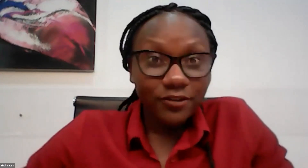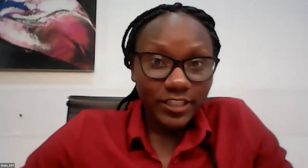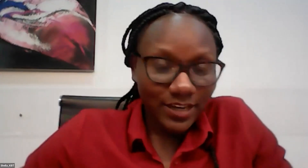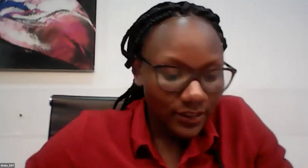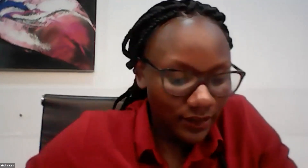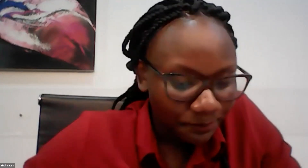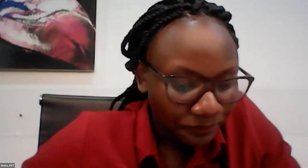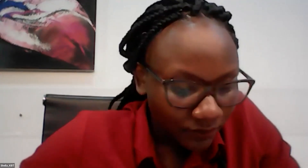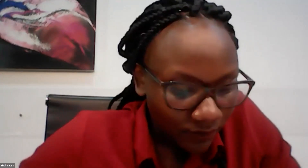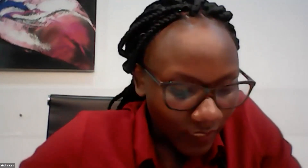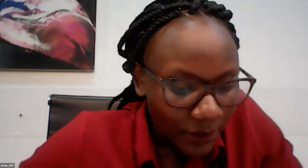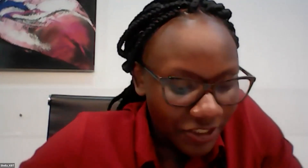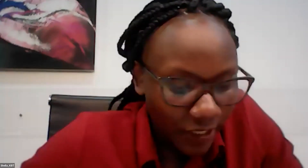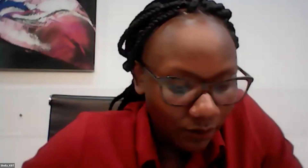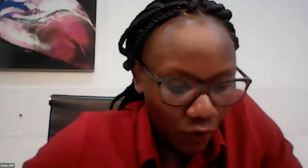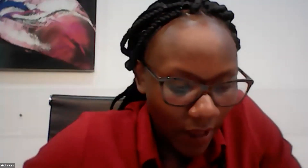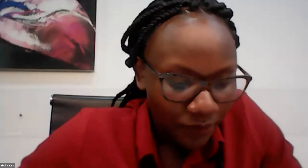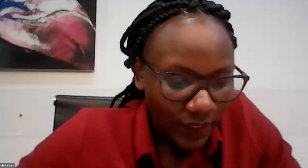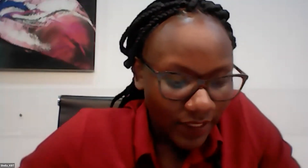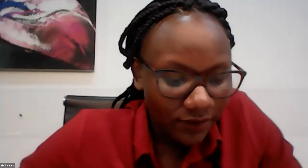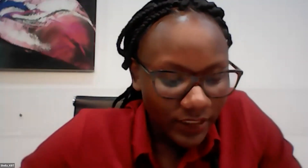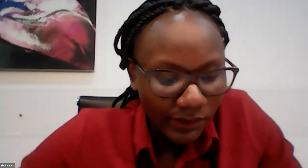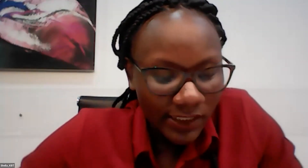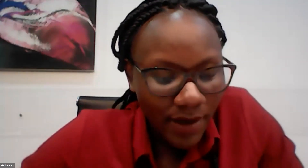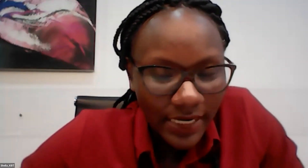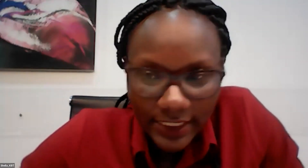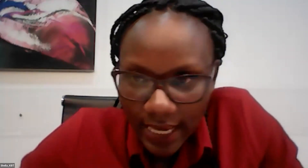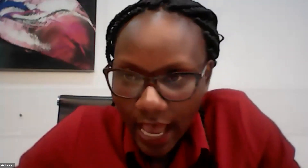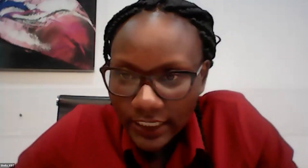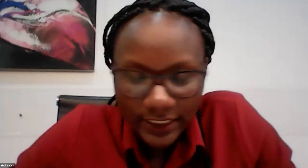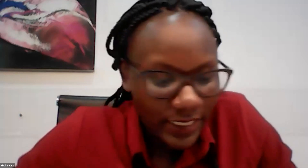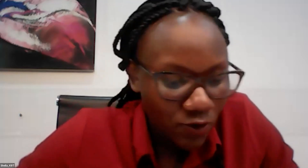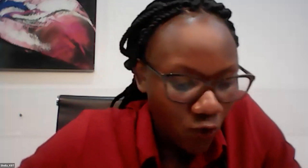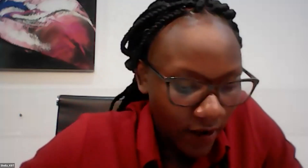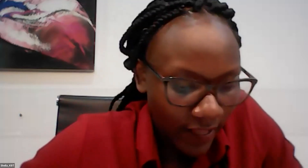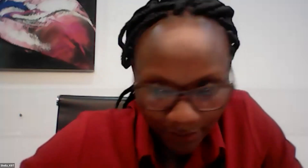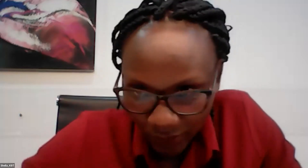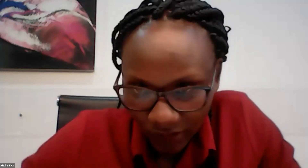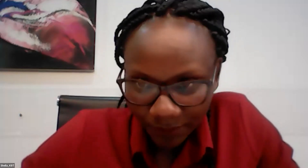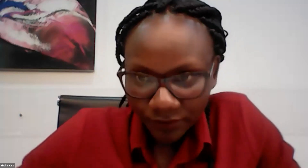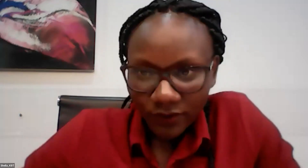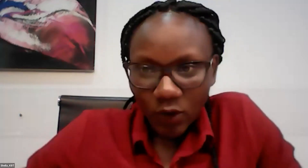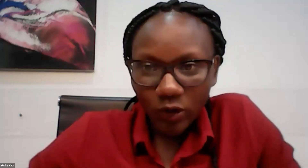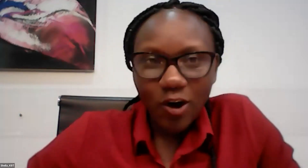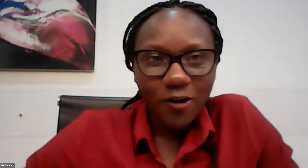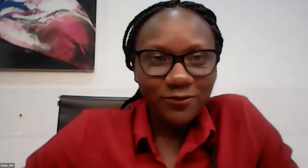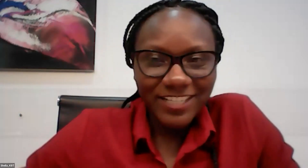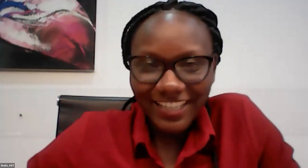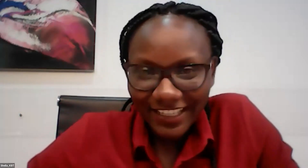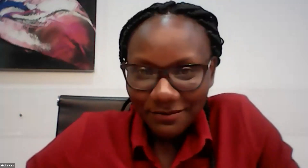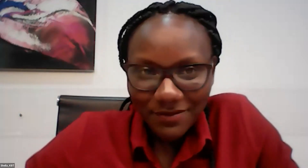invite one of our judges, Michelle Mboha, the investment manager at Inua Capital,